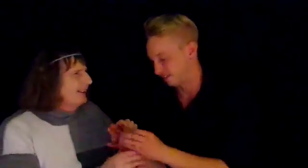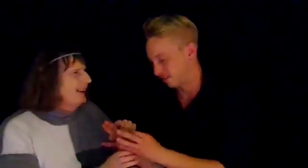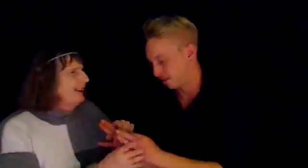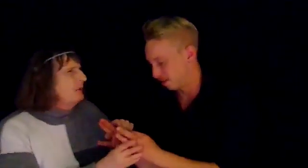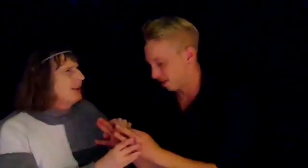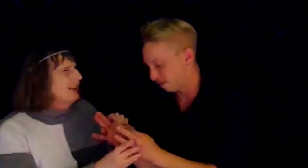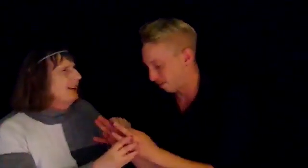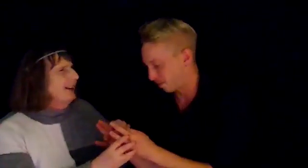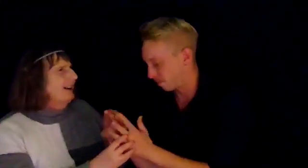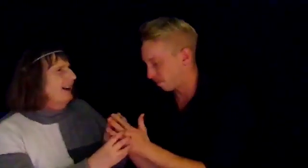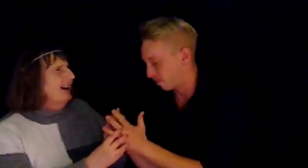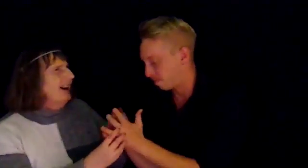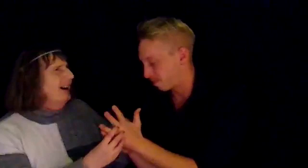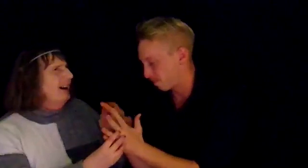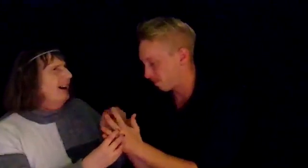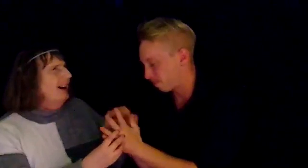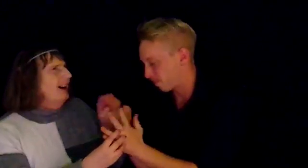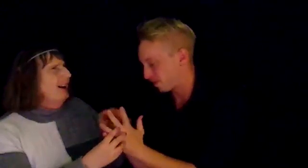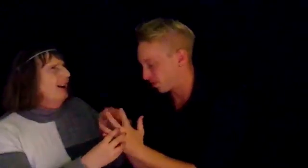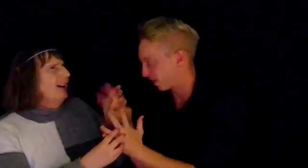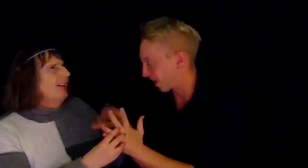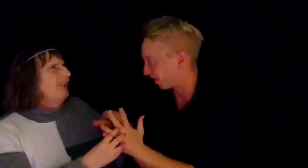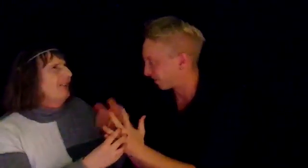Right, okay, who we got here?